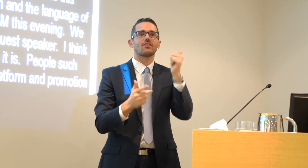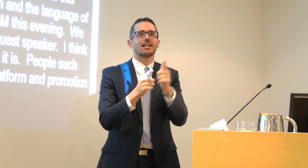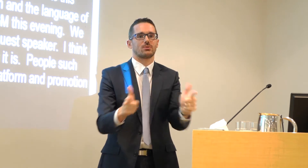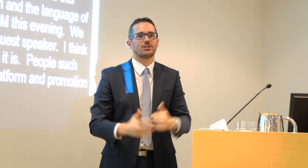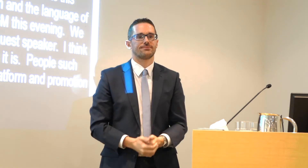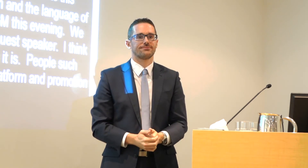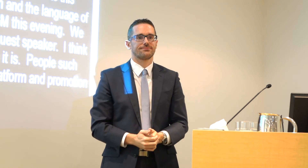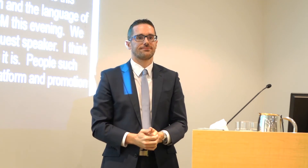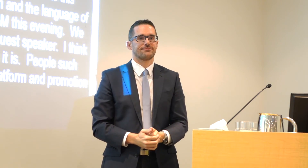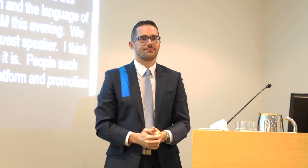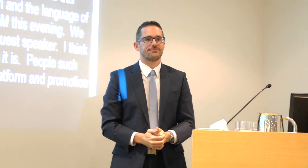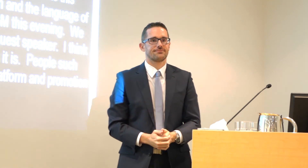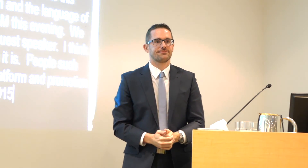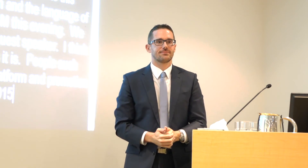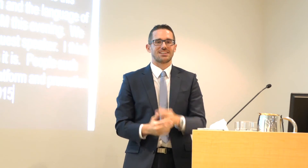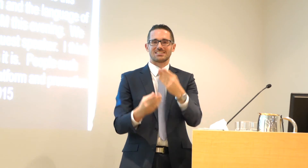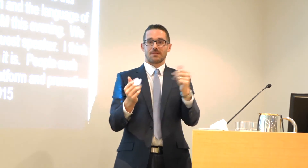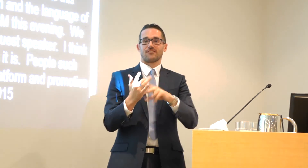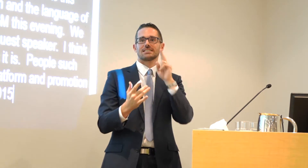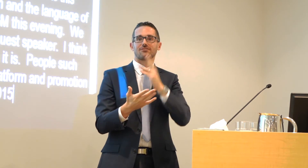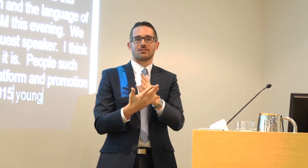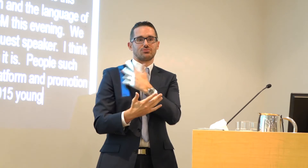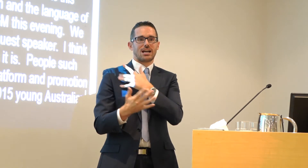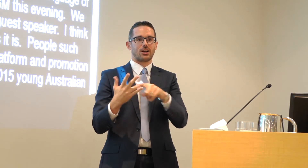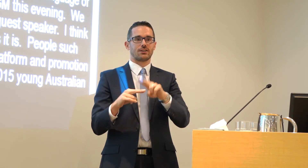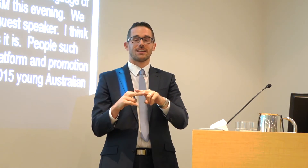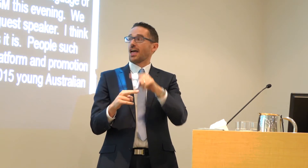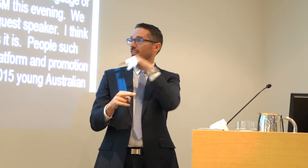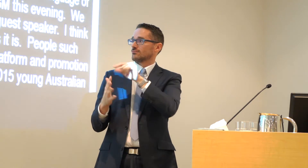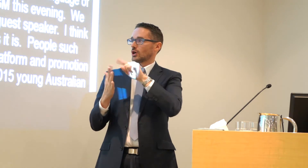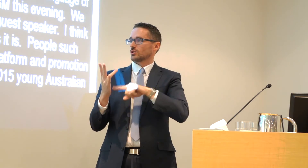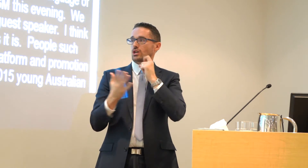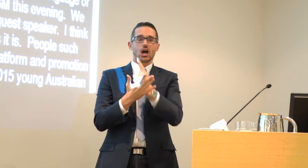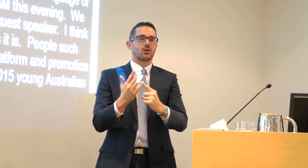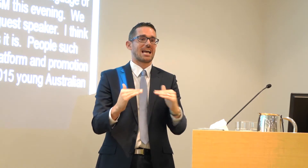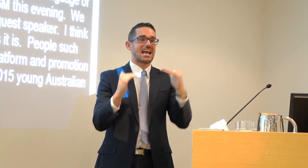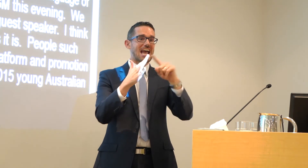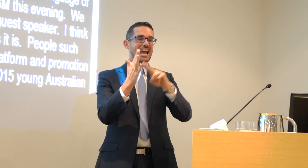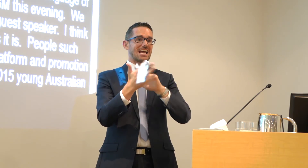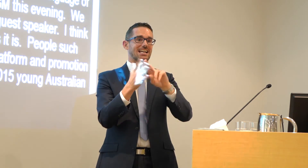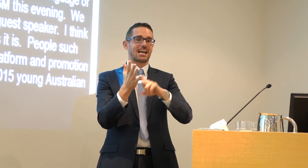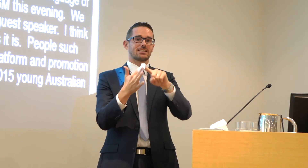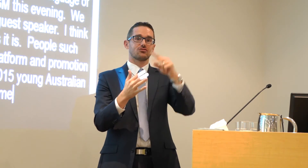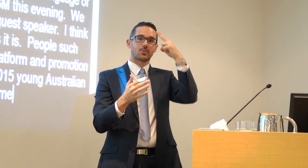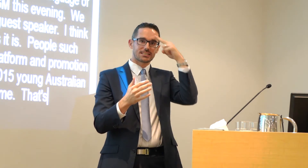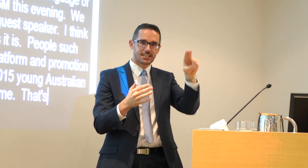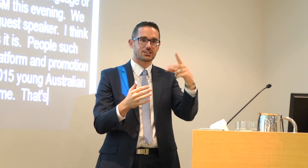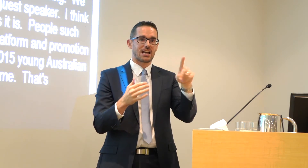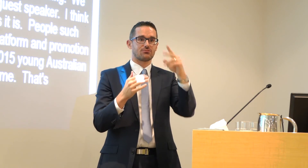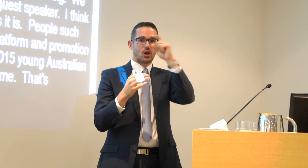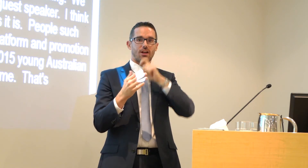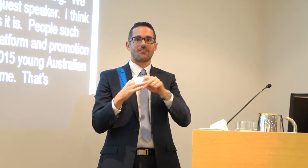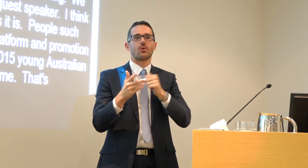Year. The spotlight is on our beautiful language, Auslan, at this current time, and that's something Vicdeaf's very, very proud of, and this project will